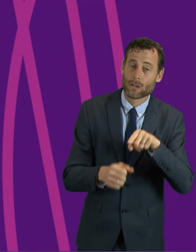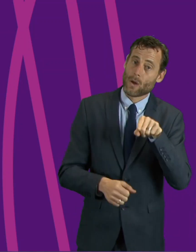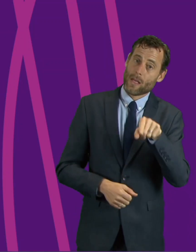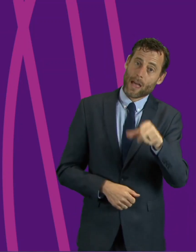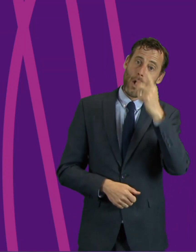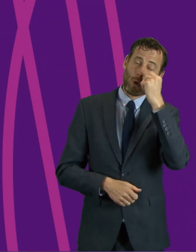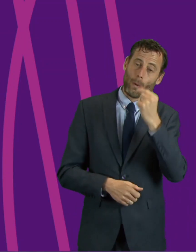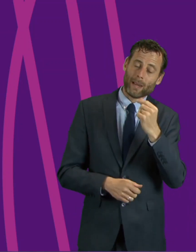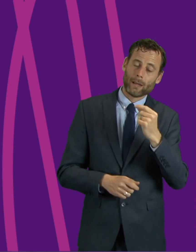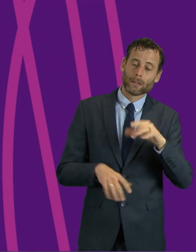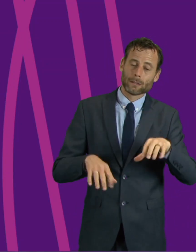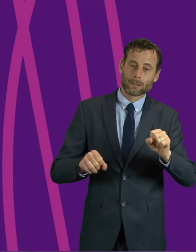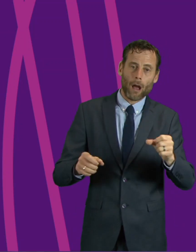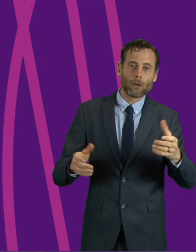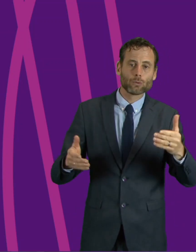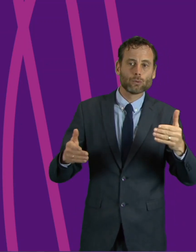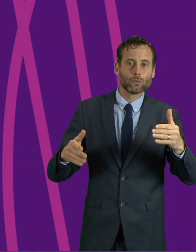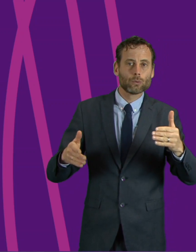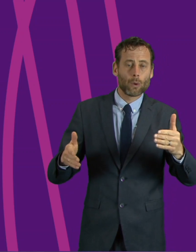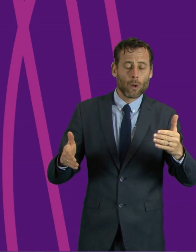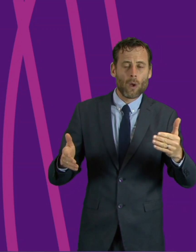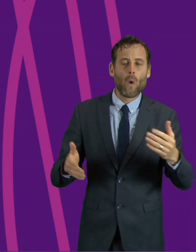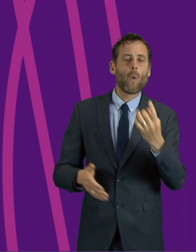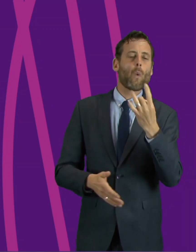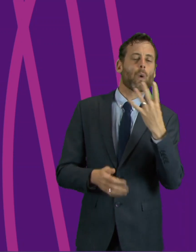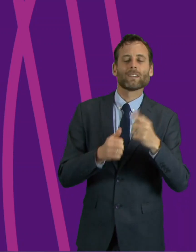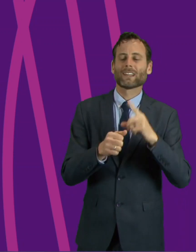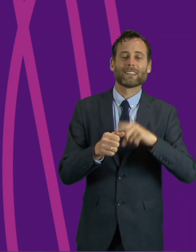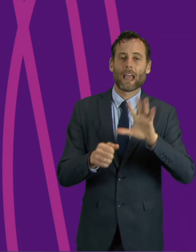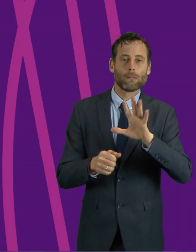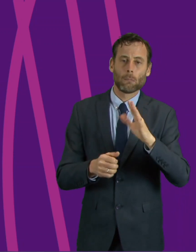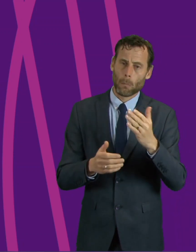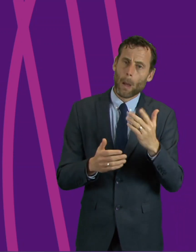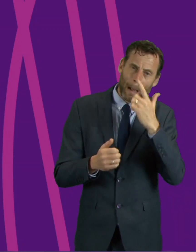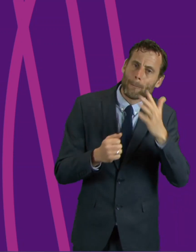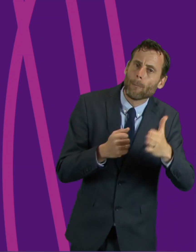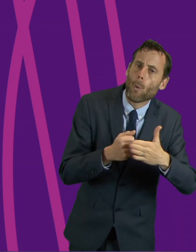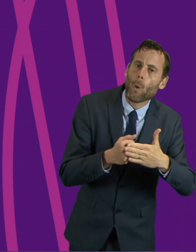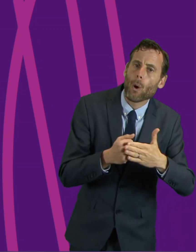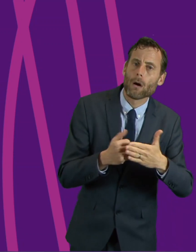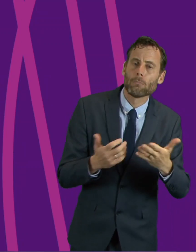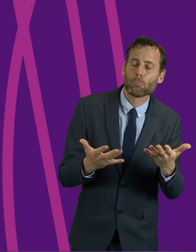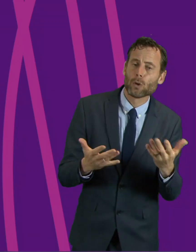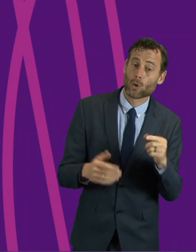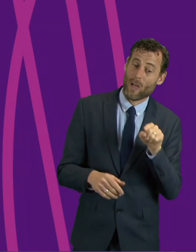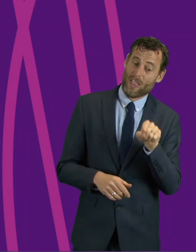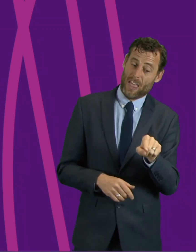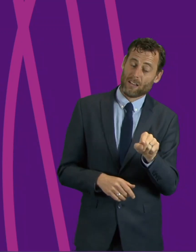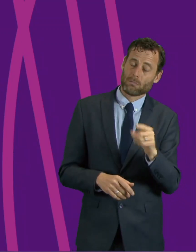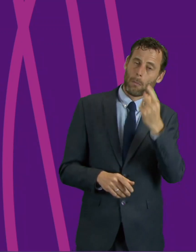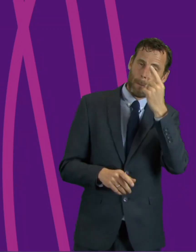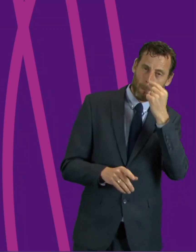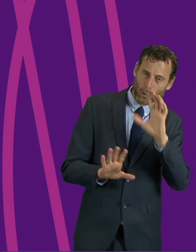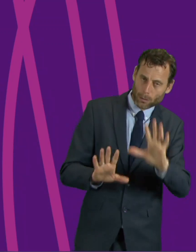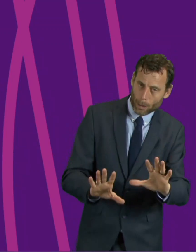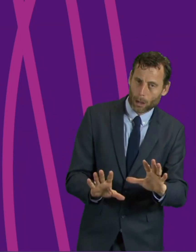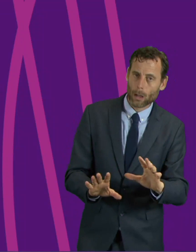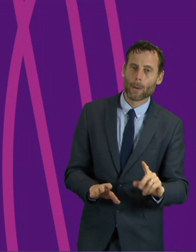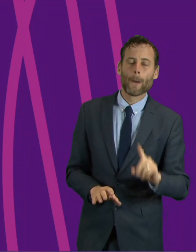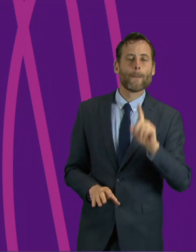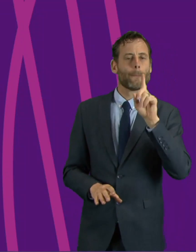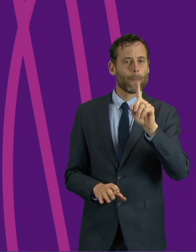earliest easing up we make to these restrictions. But of course we've got to also think about